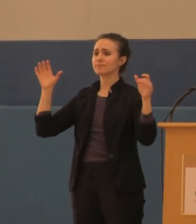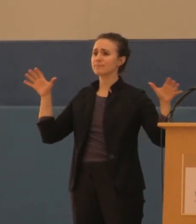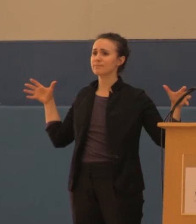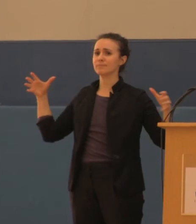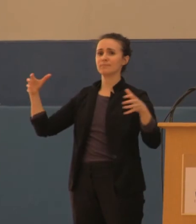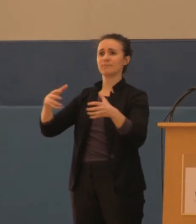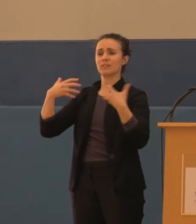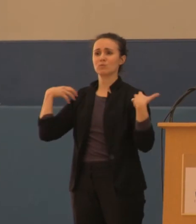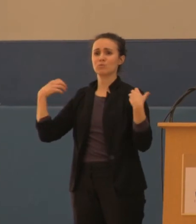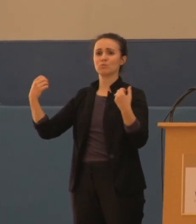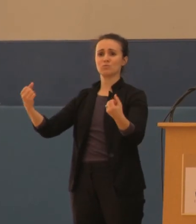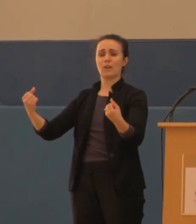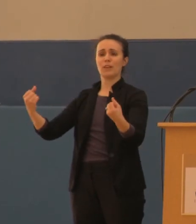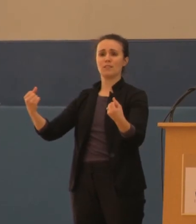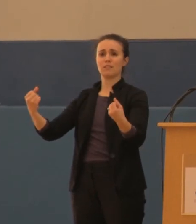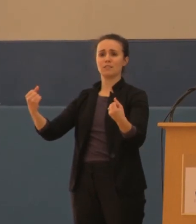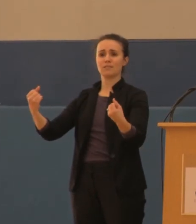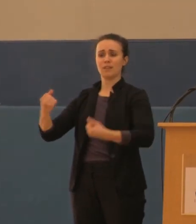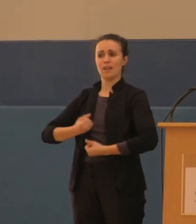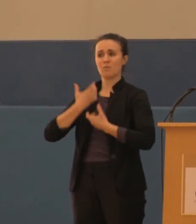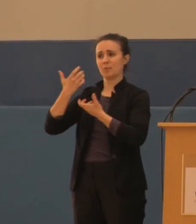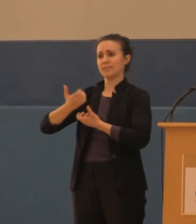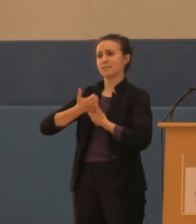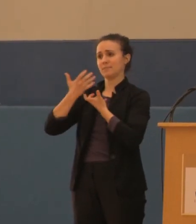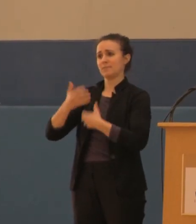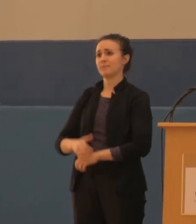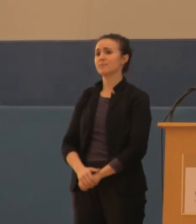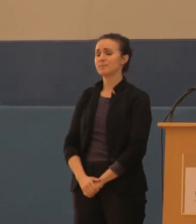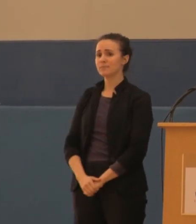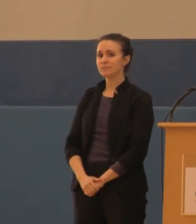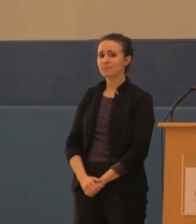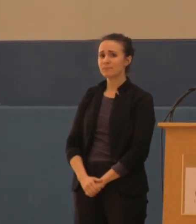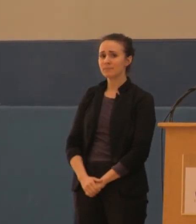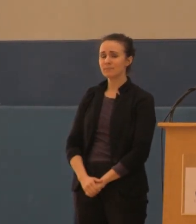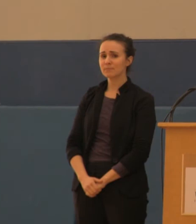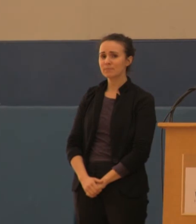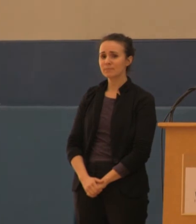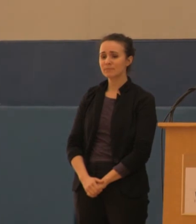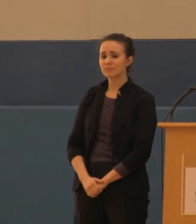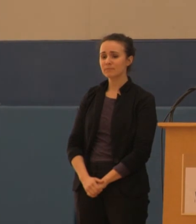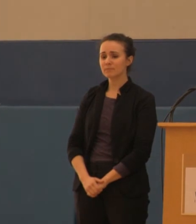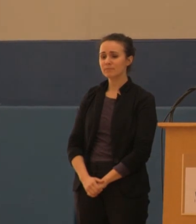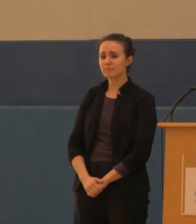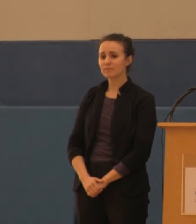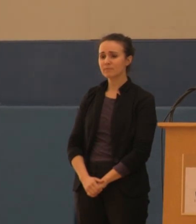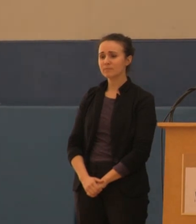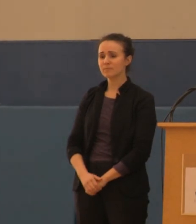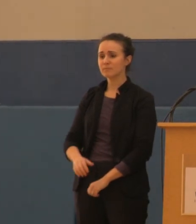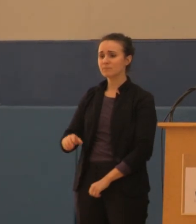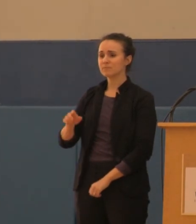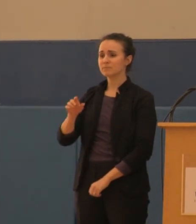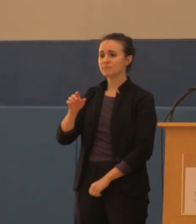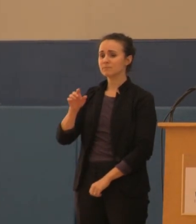collective strength and voice. We are currently living extremely surreal